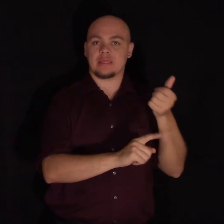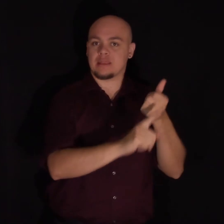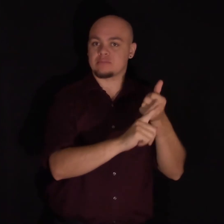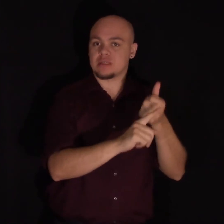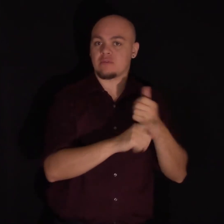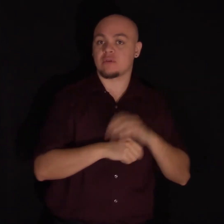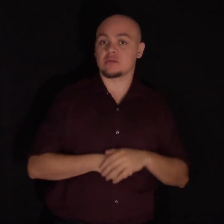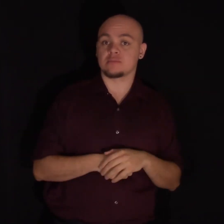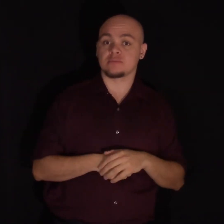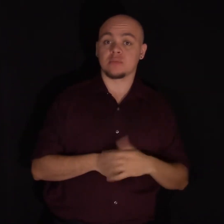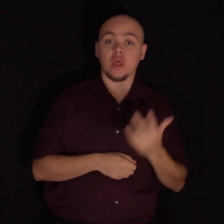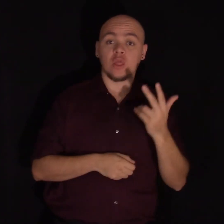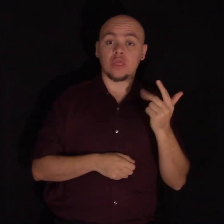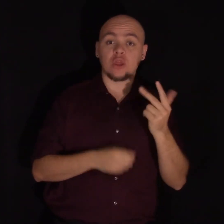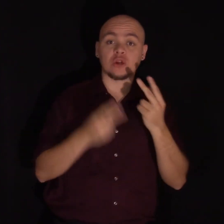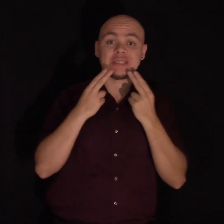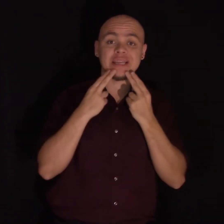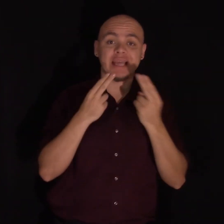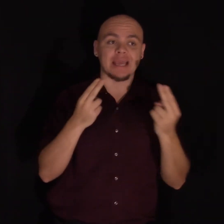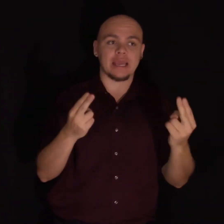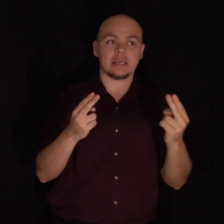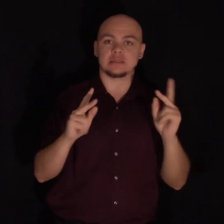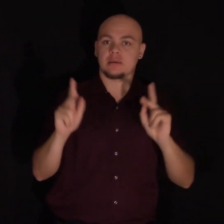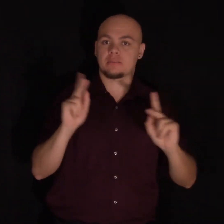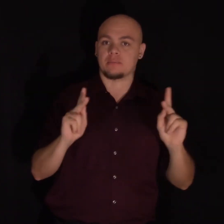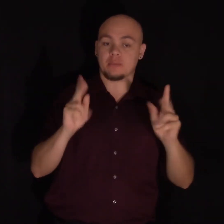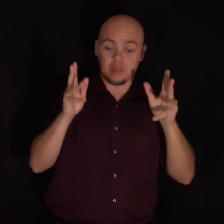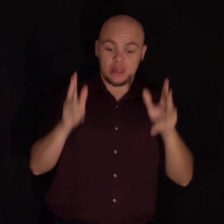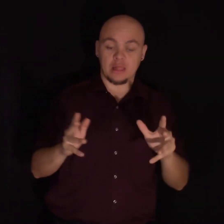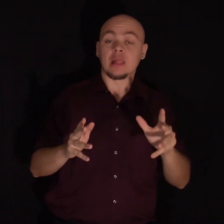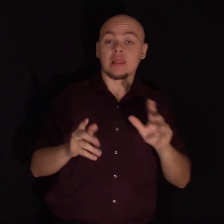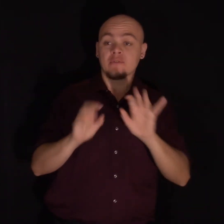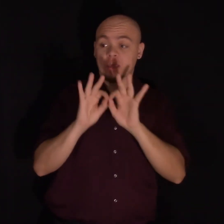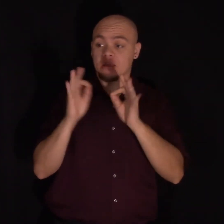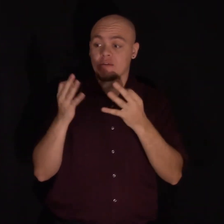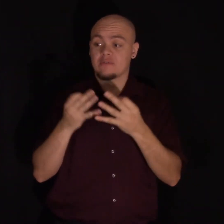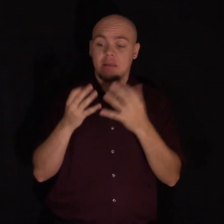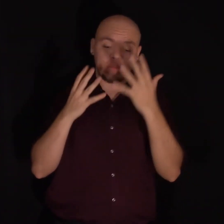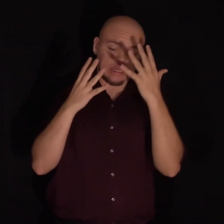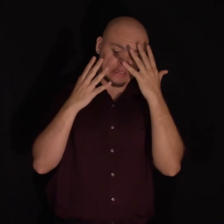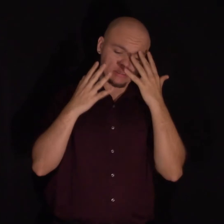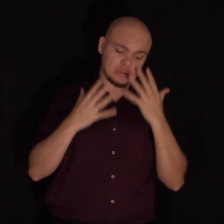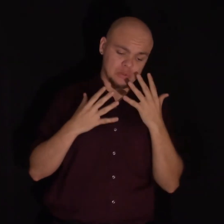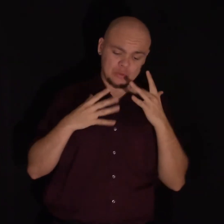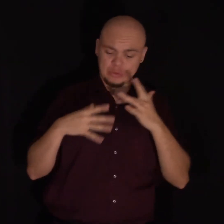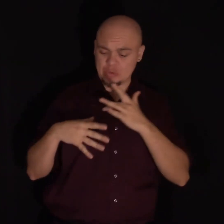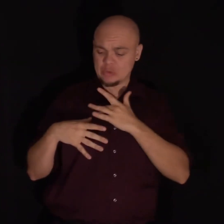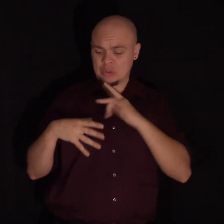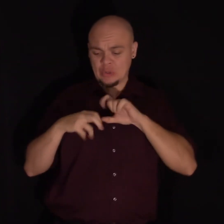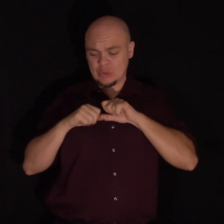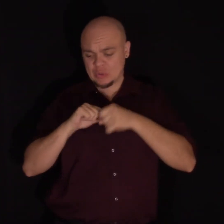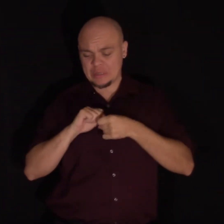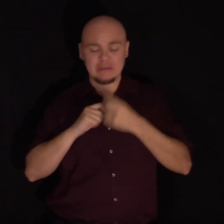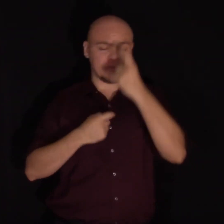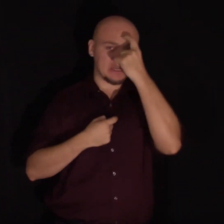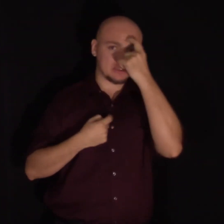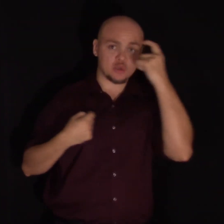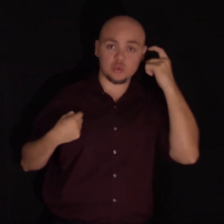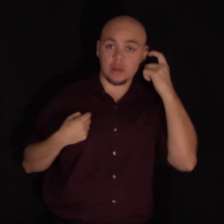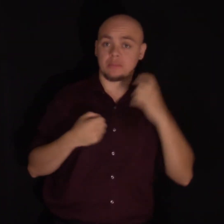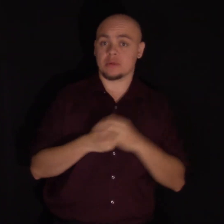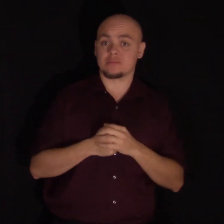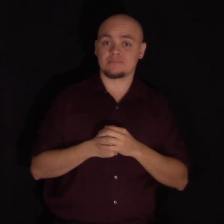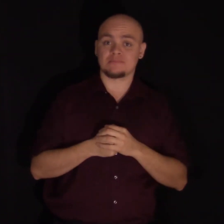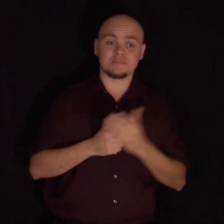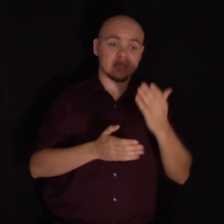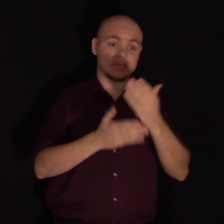13 innocent people were killed, leaving their loved ones in a state of grief and trauma. Others sustained